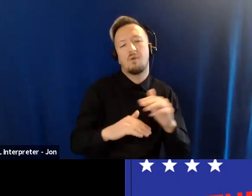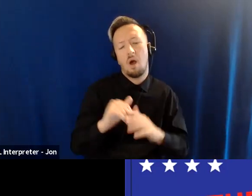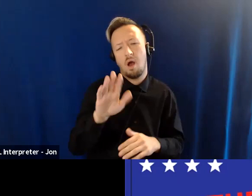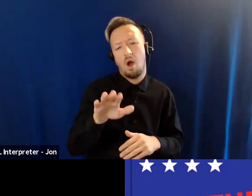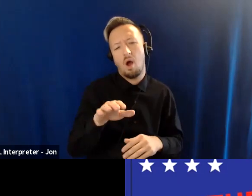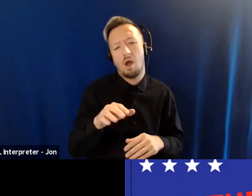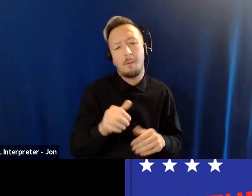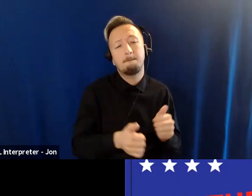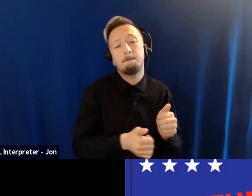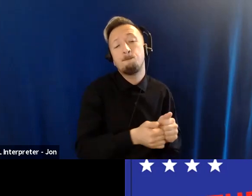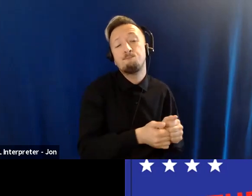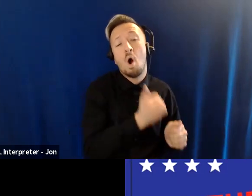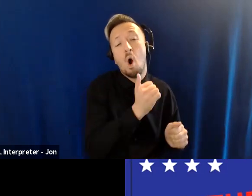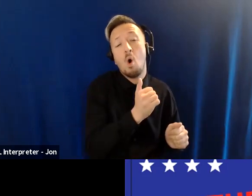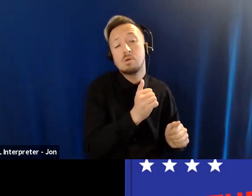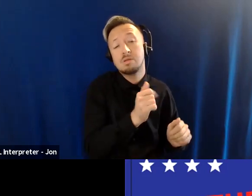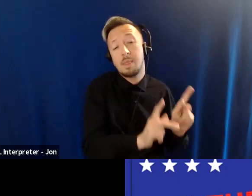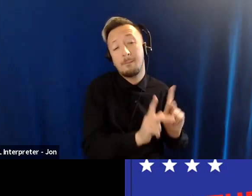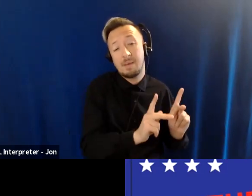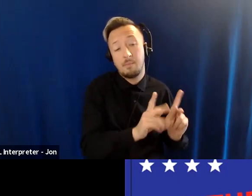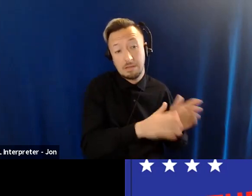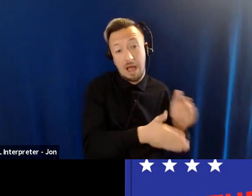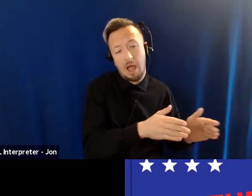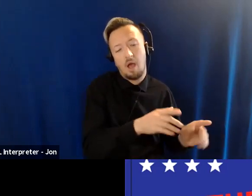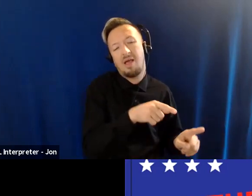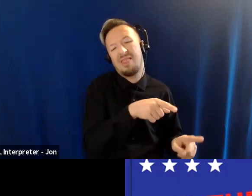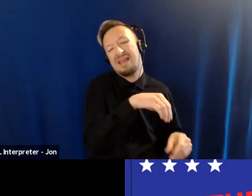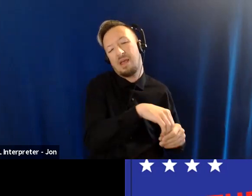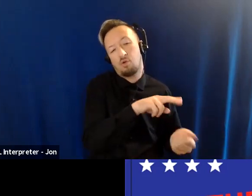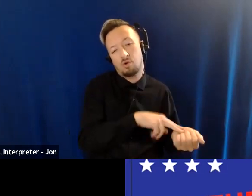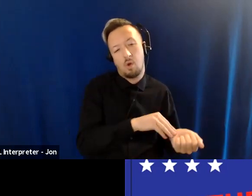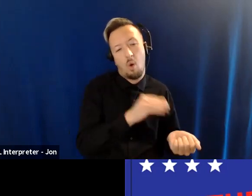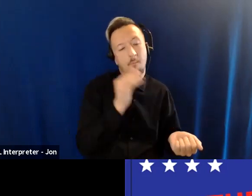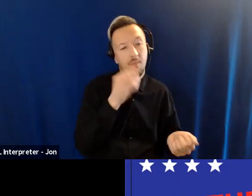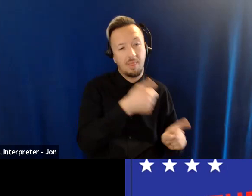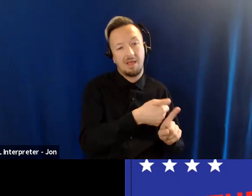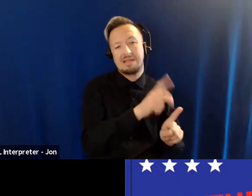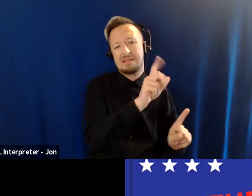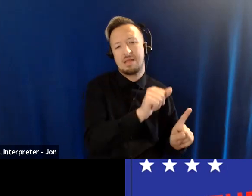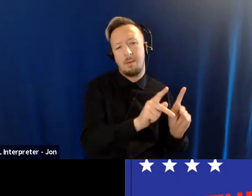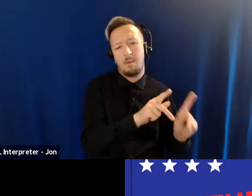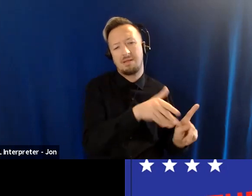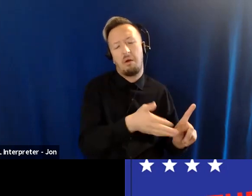are just people in nursing homes. They're only disabled people. So we don't really care about them.